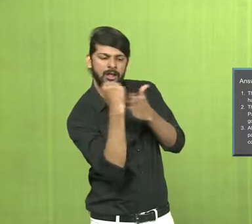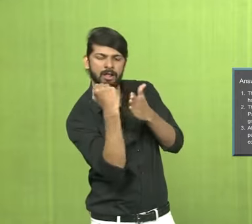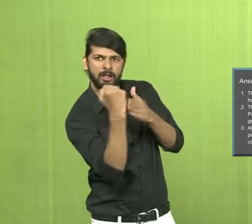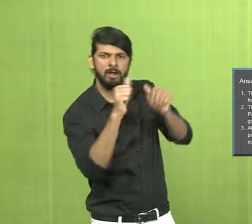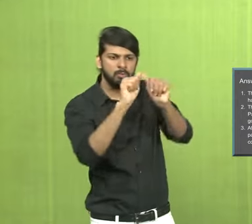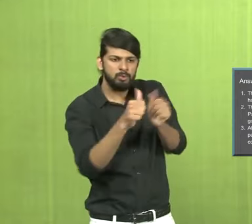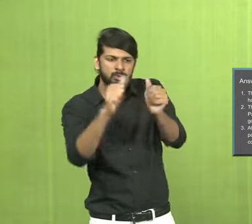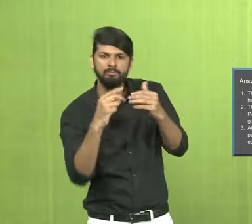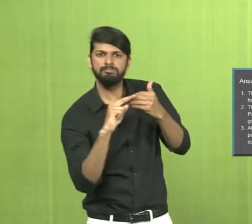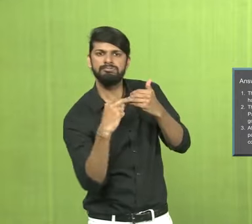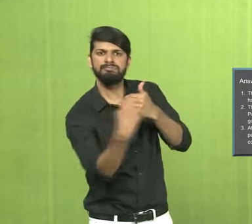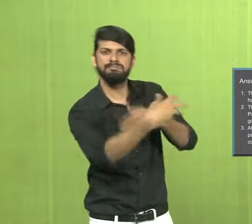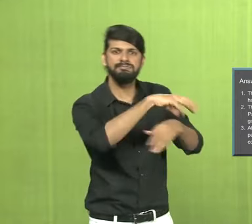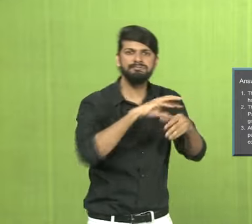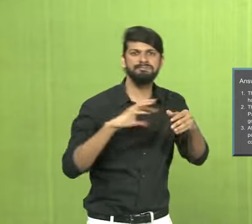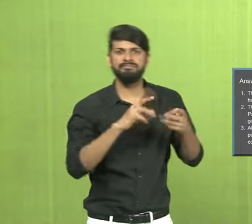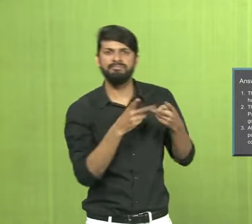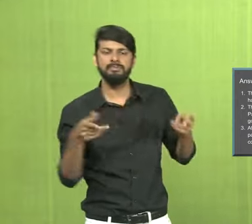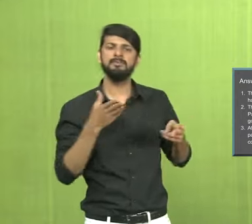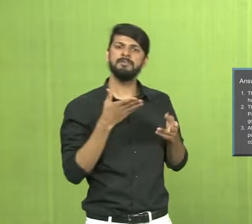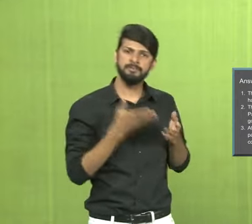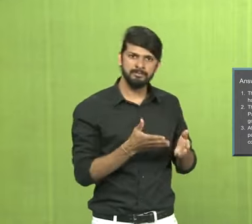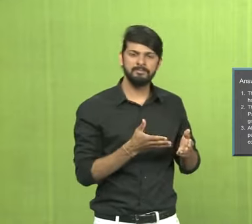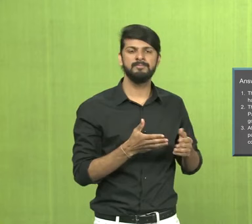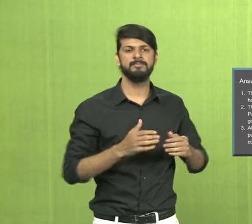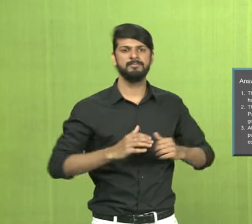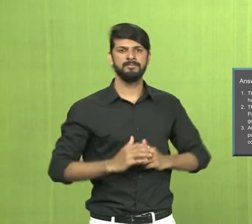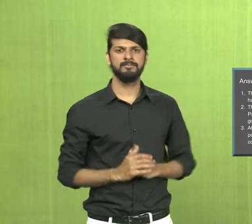So, those jars will also have these paisley patterns.